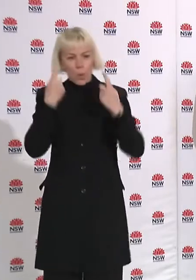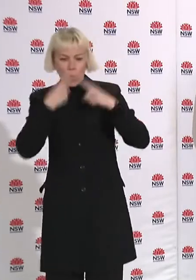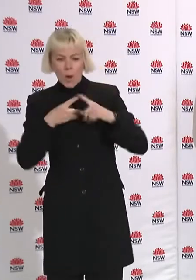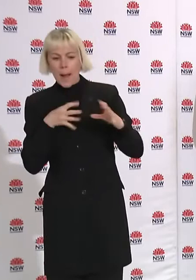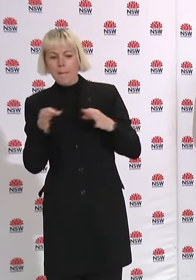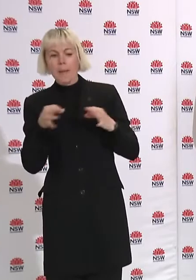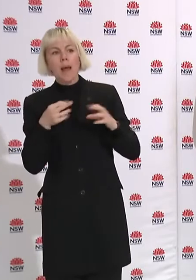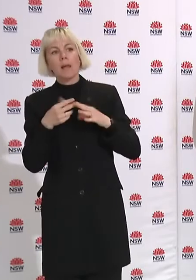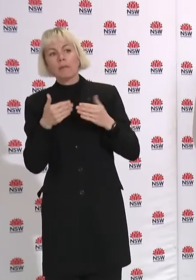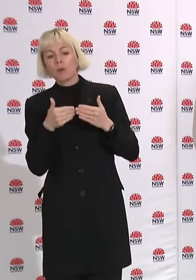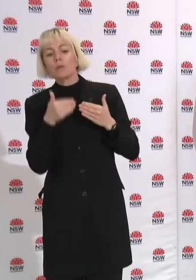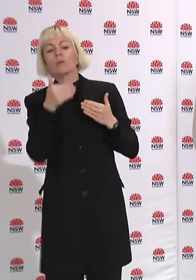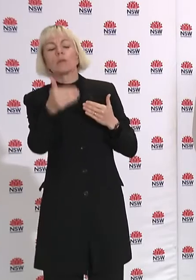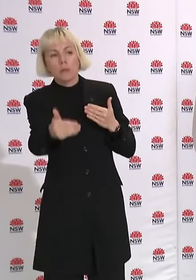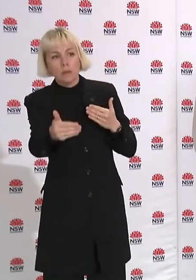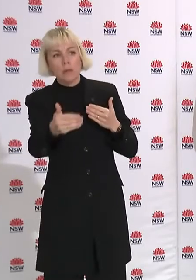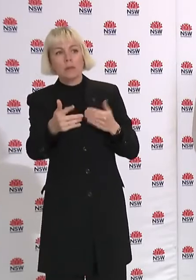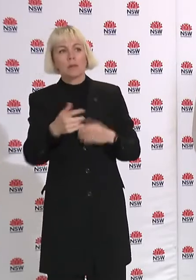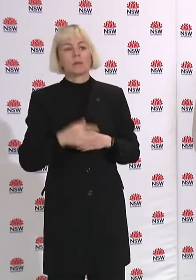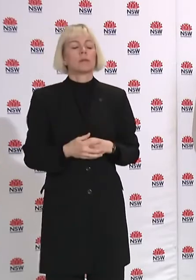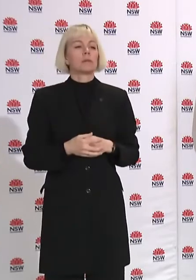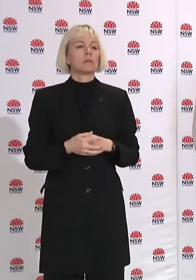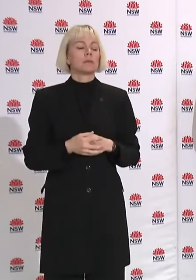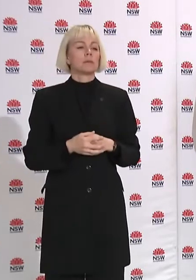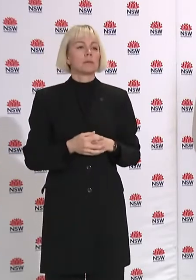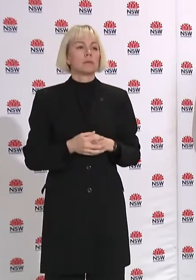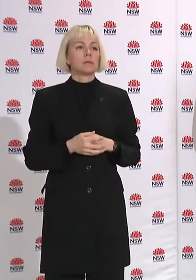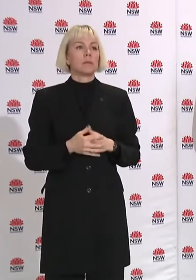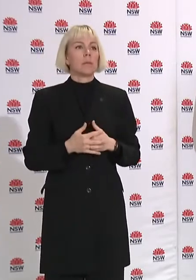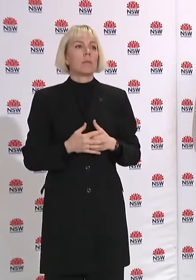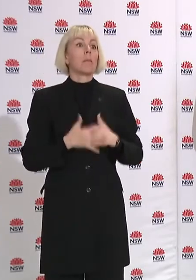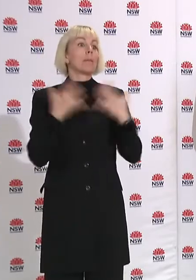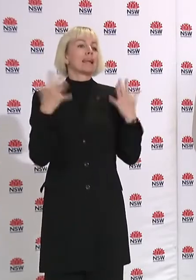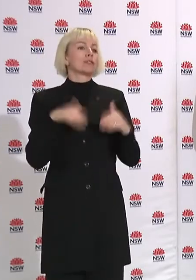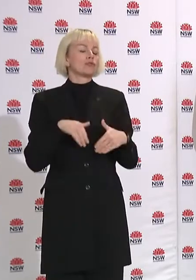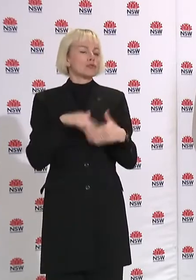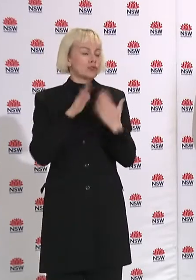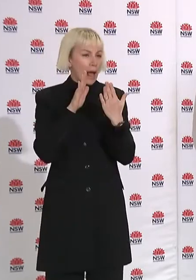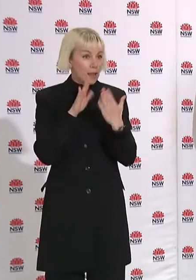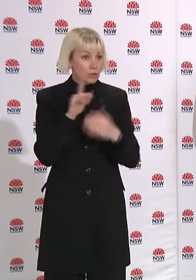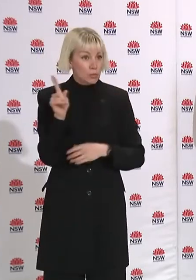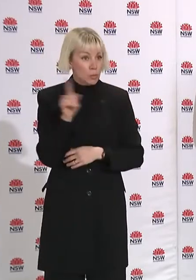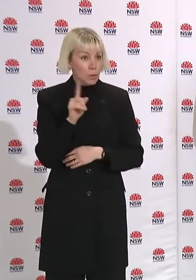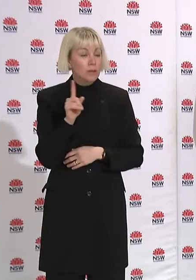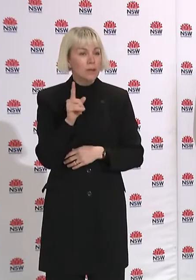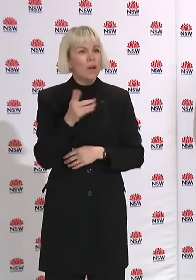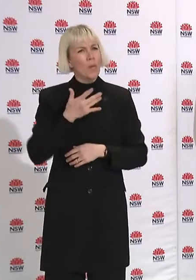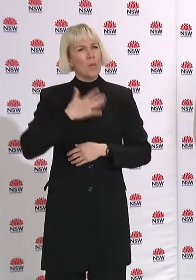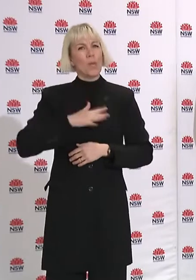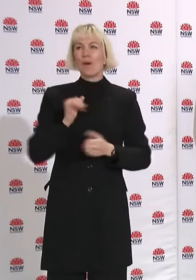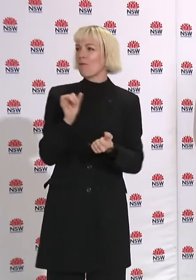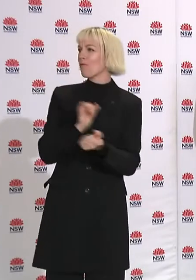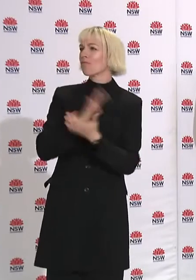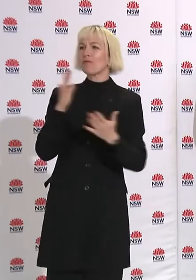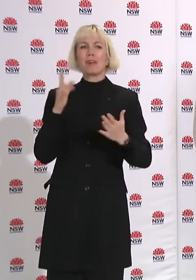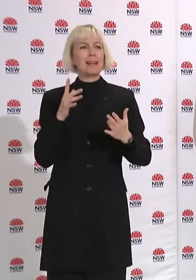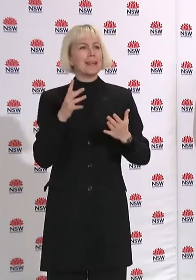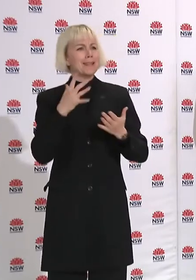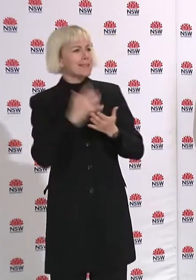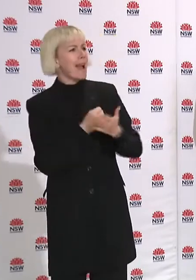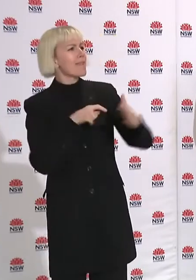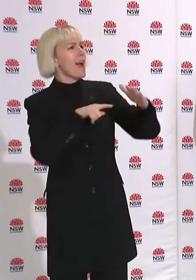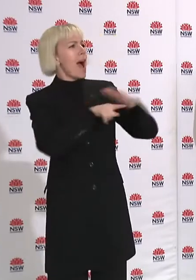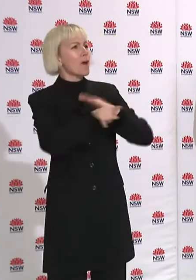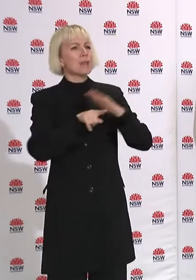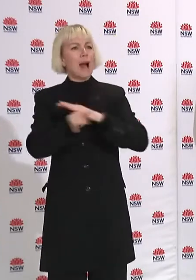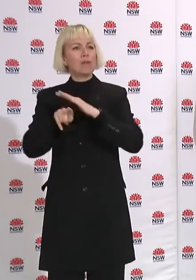people of New South Wales. Our challenge is, as I said yesterday, to live as freely and as safely as possible until